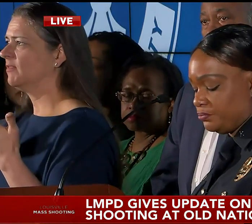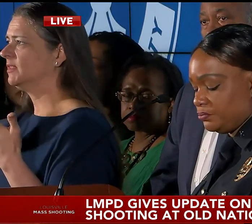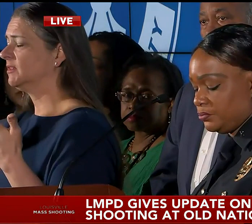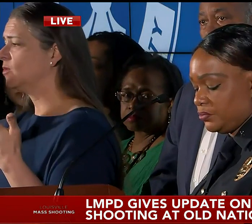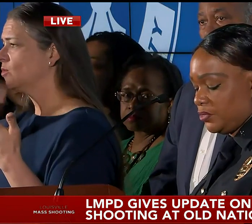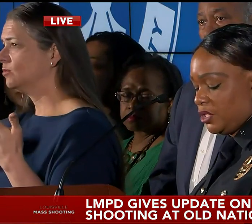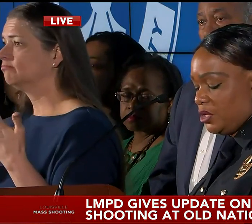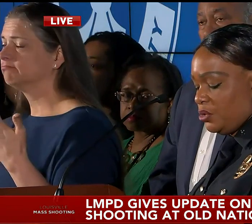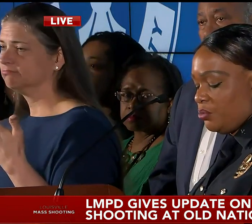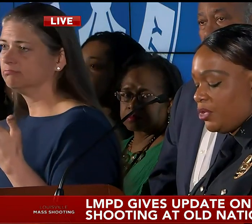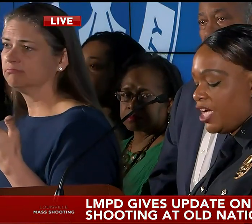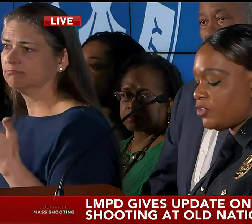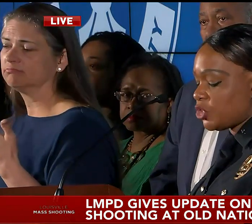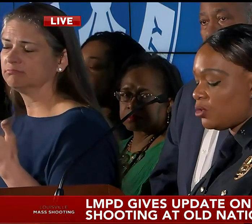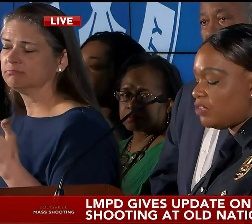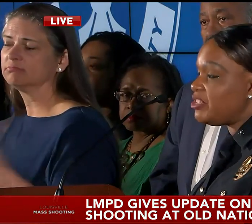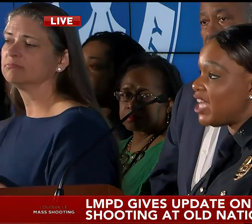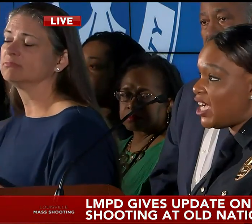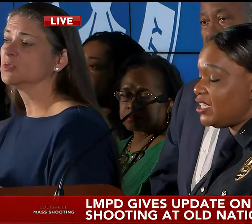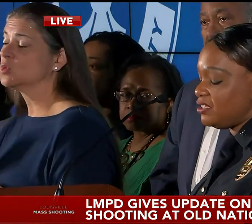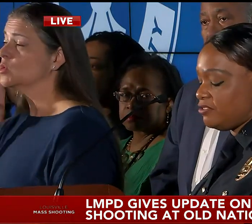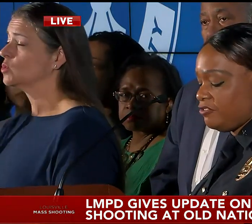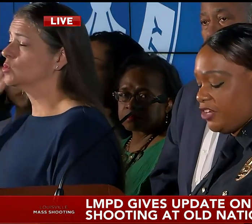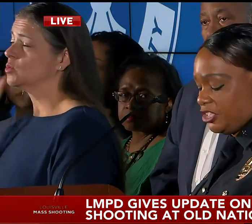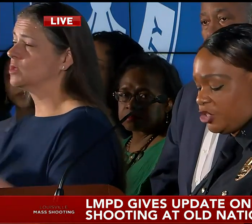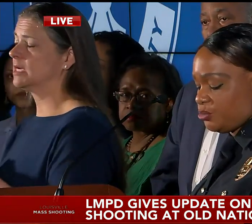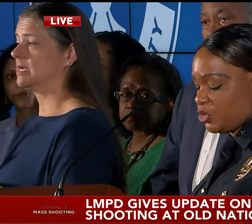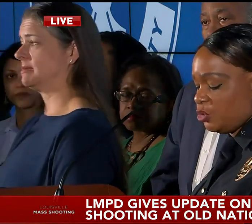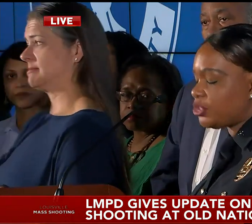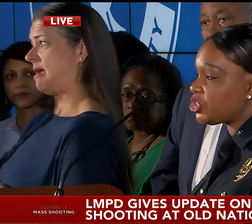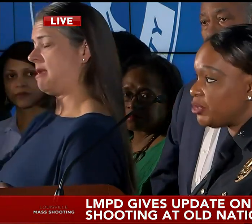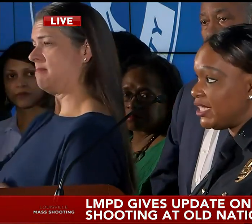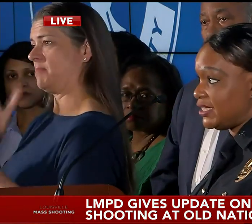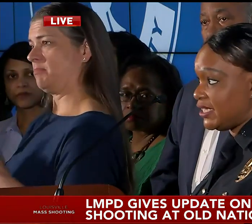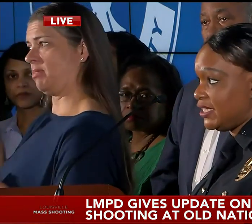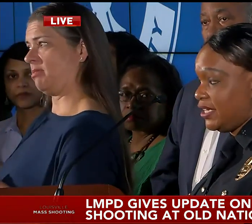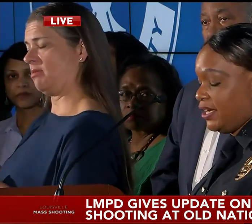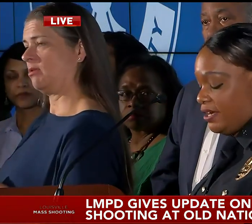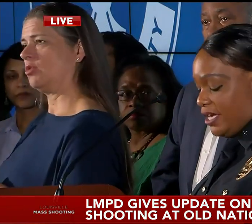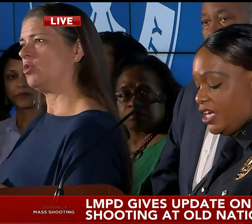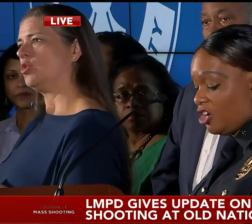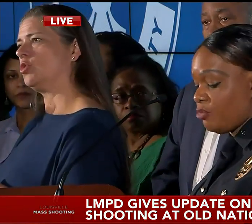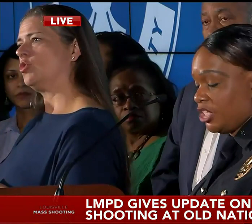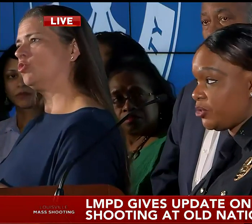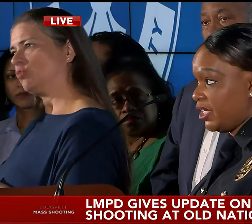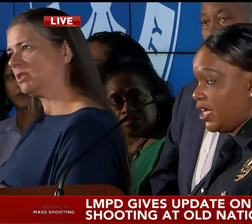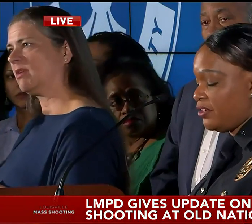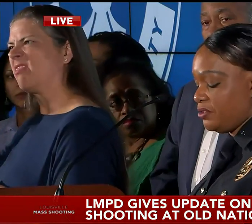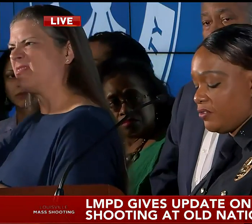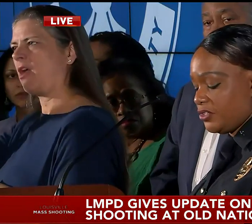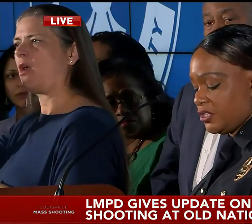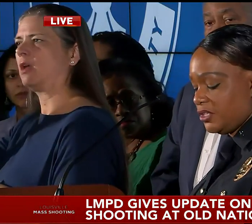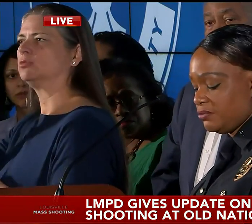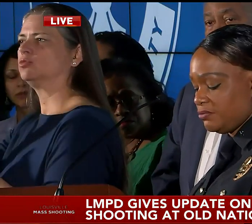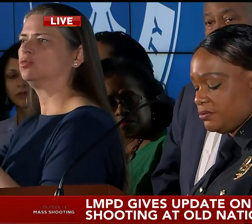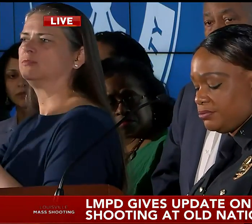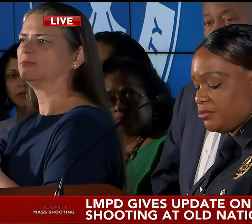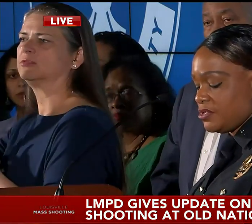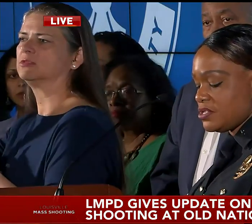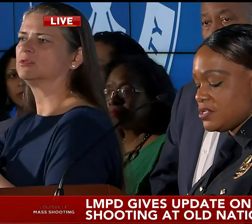57. We have a total of 9 victims who were treated and are being treated at